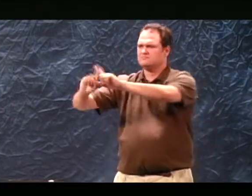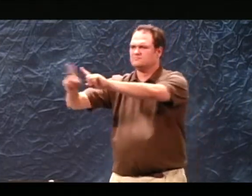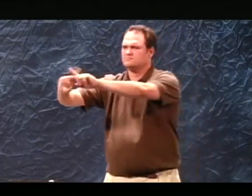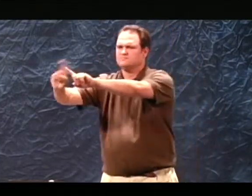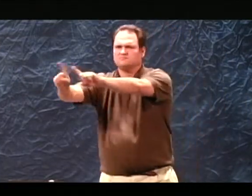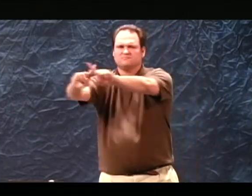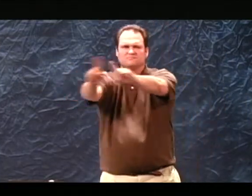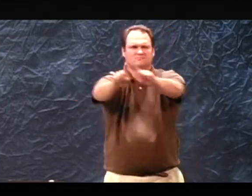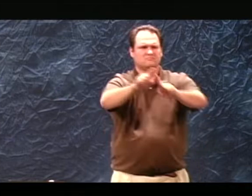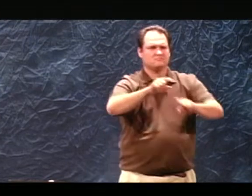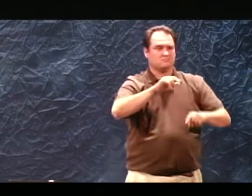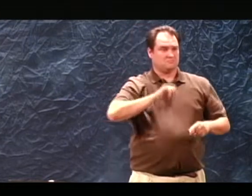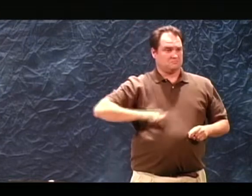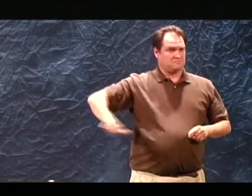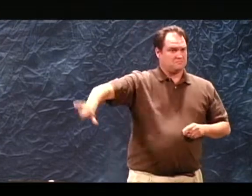into one of them as he chose